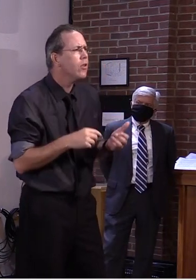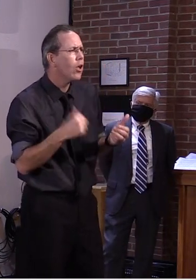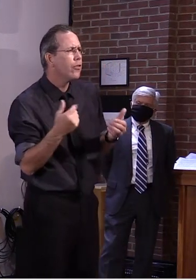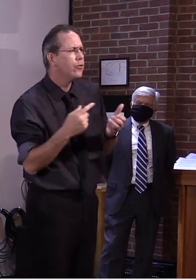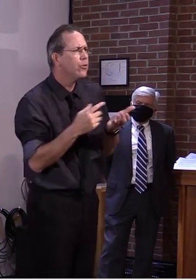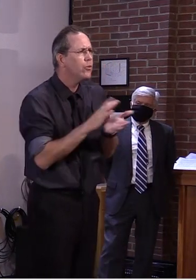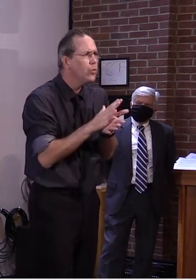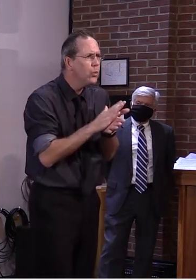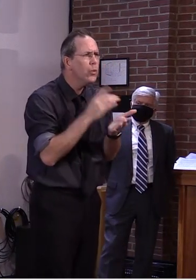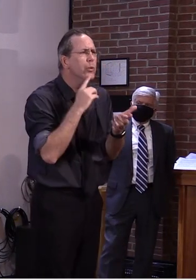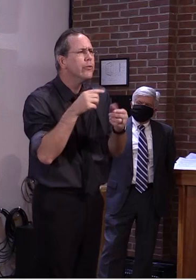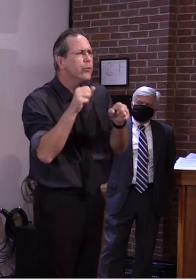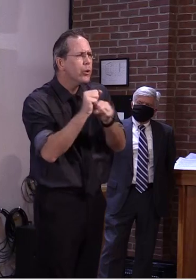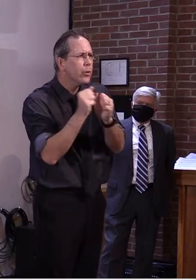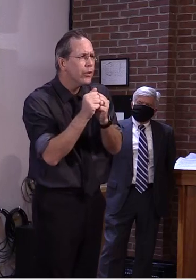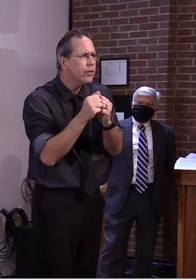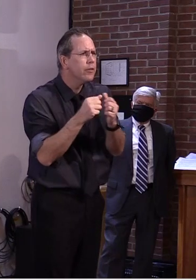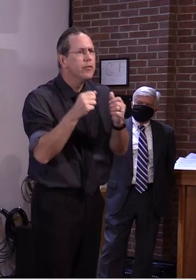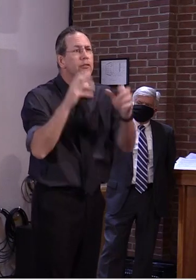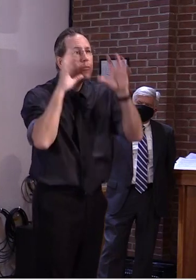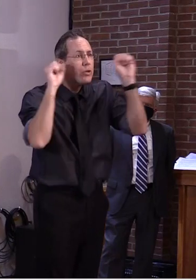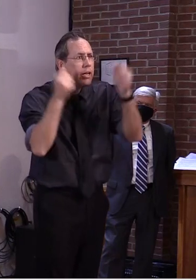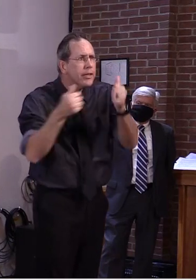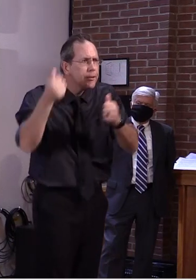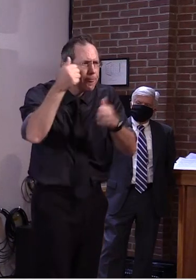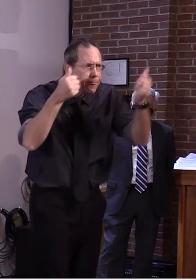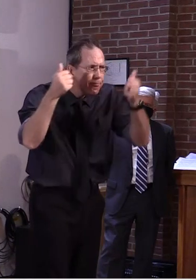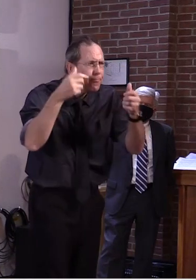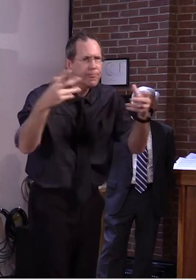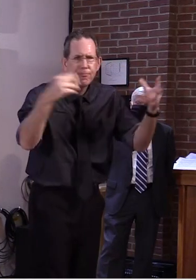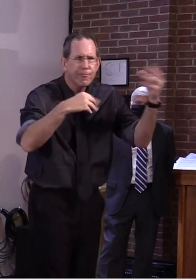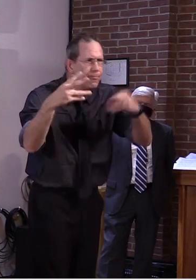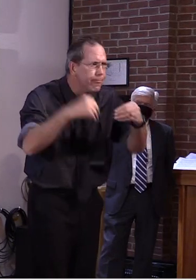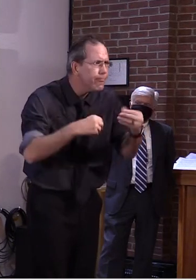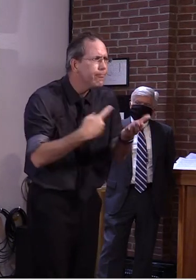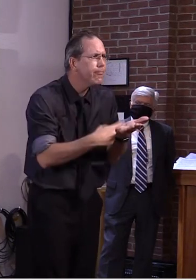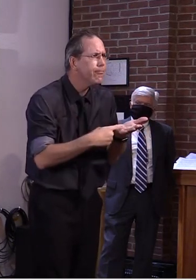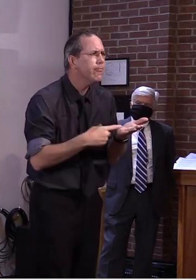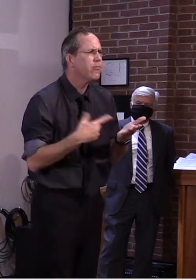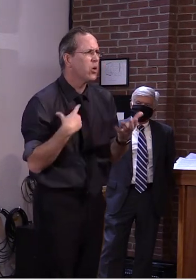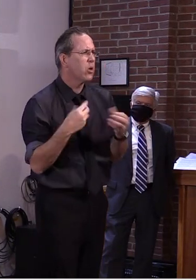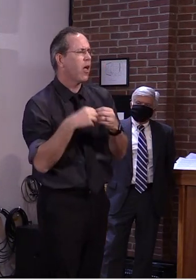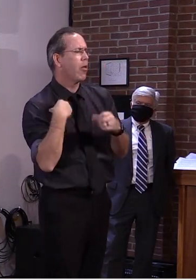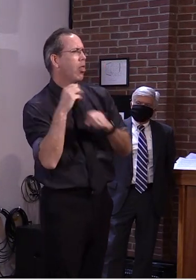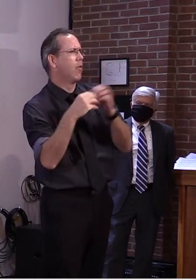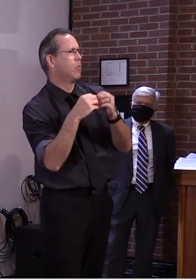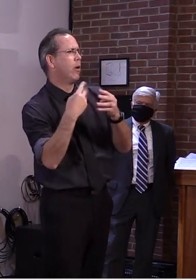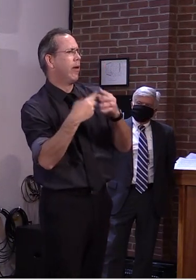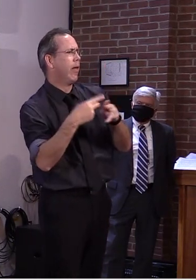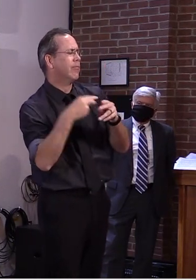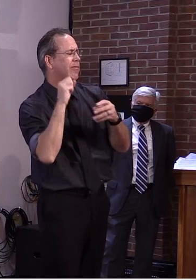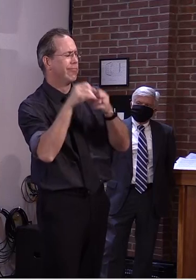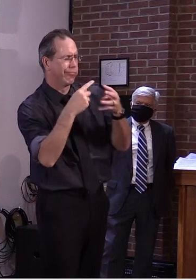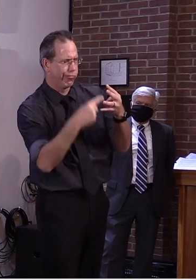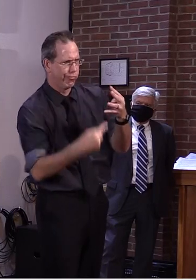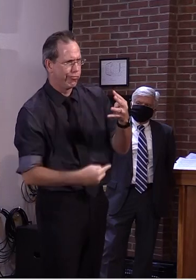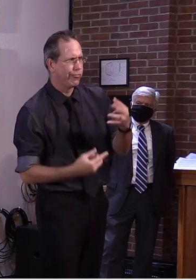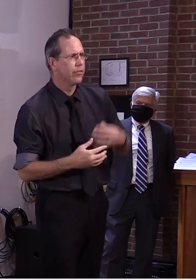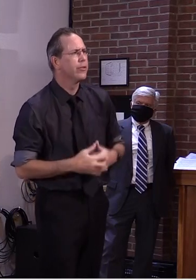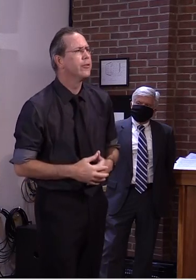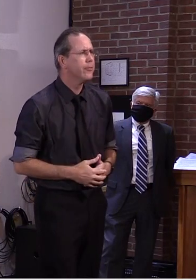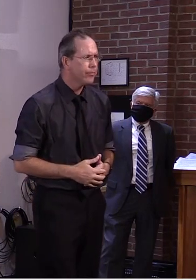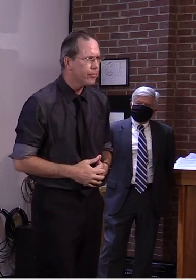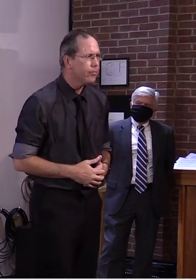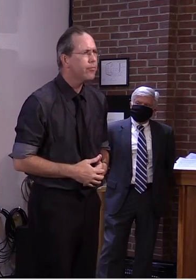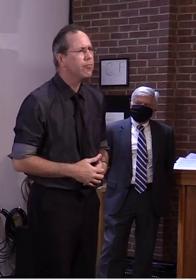Valley Technical Center, Jason Finley, Career Development Coordinator for the Randolph Technical Center, Tammy Frechette, Special